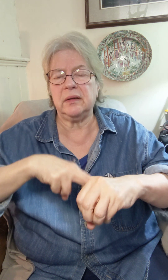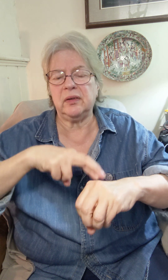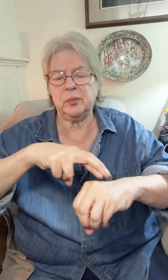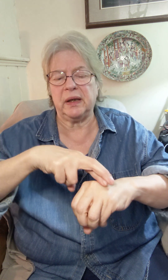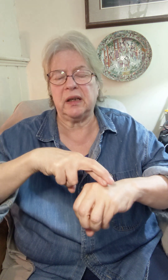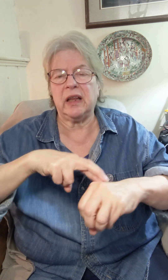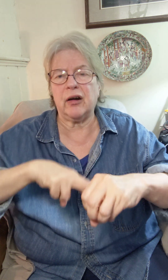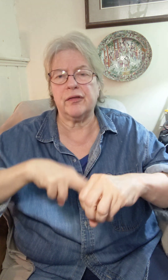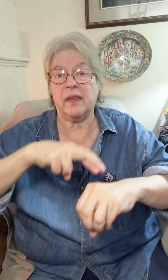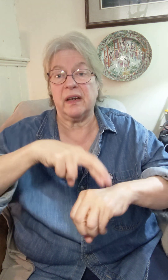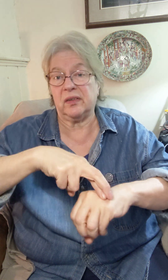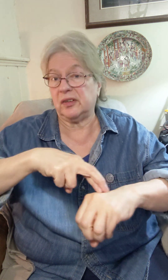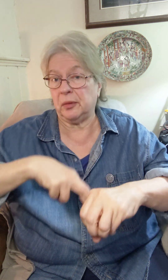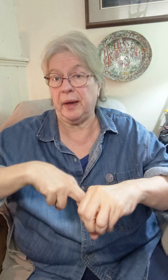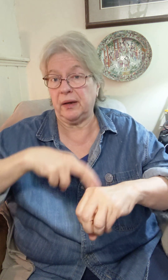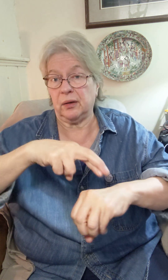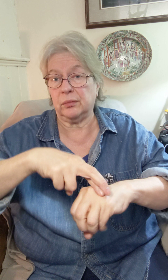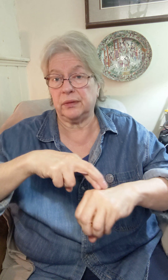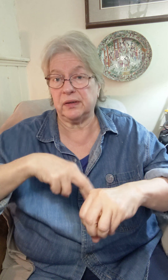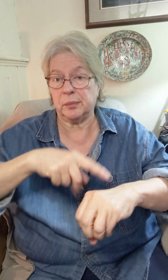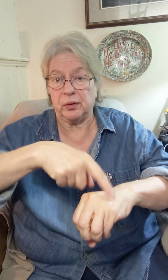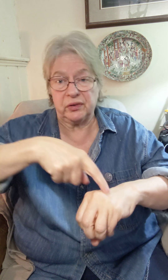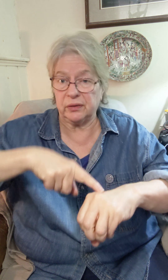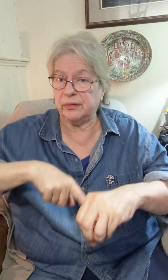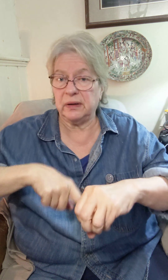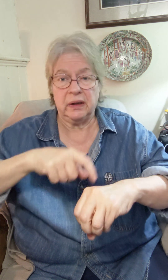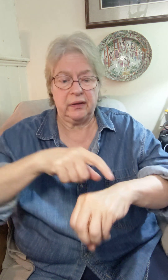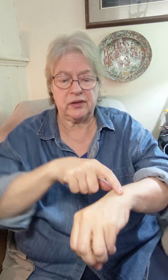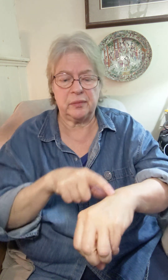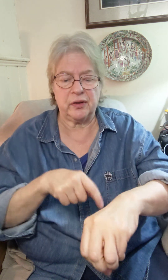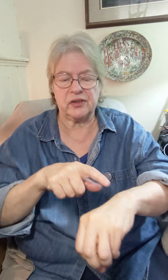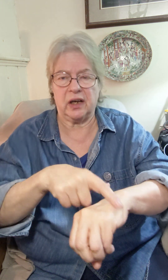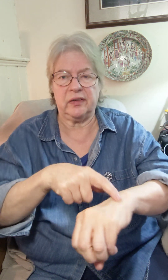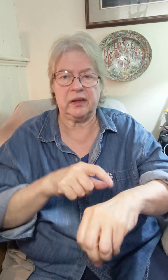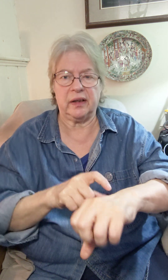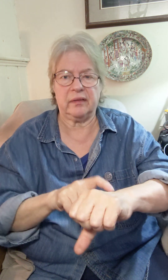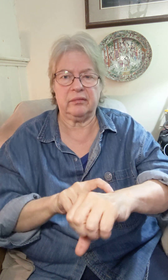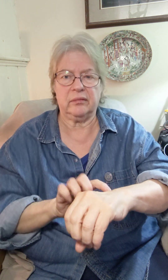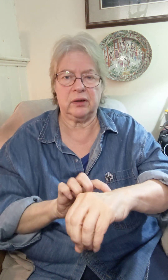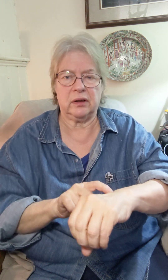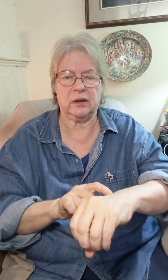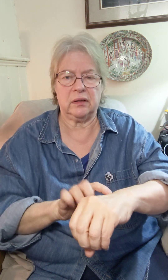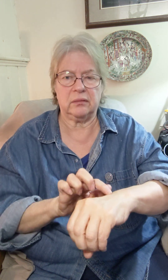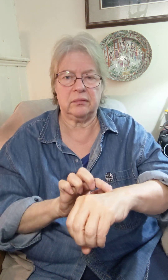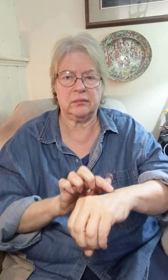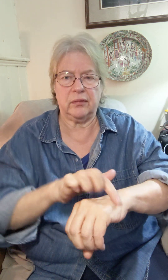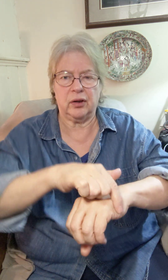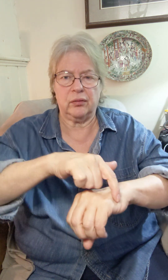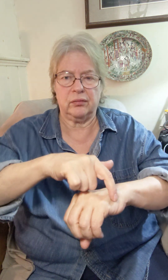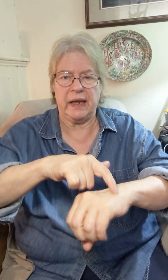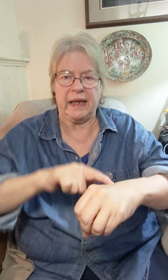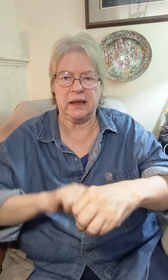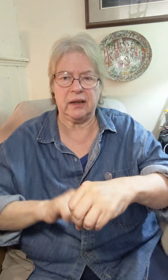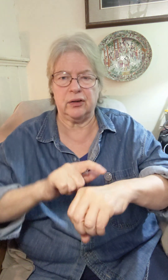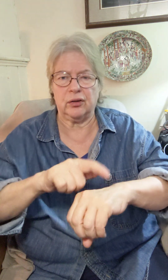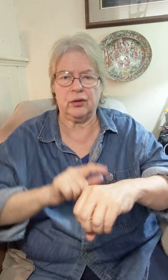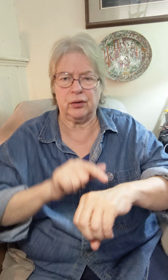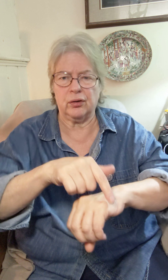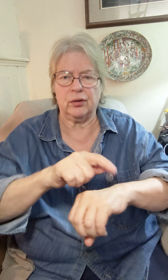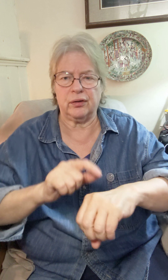this might clarify that it's a tomato as opposed to, there's some other signs like the naked and the earth and